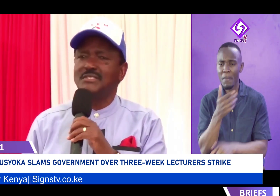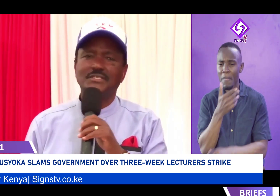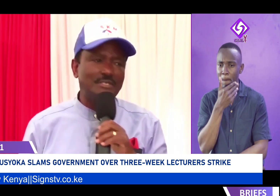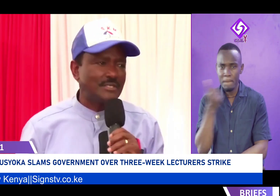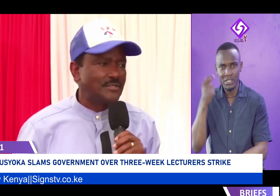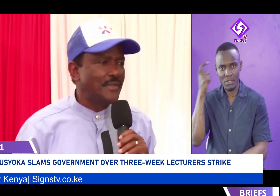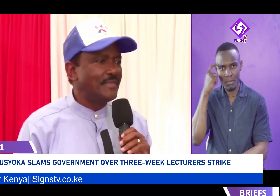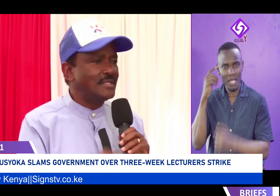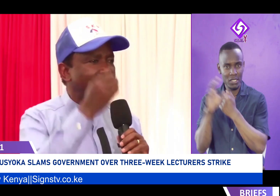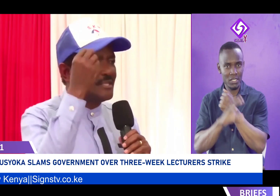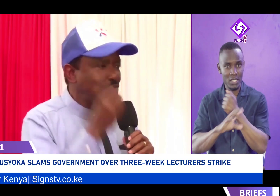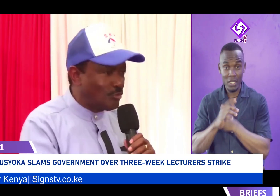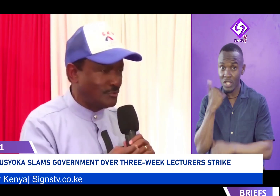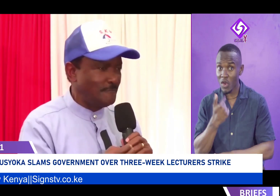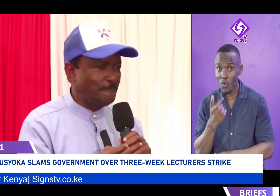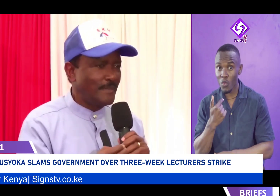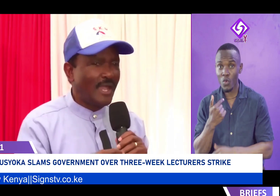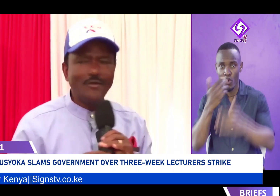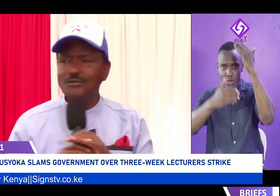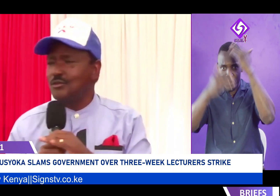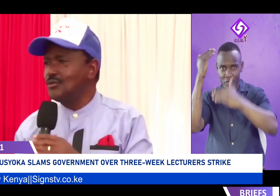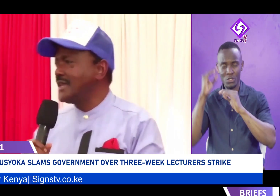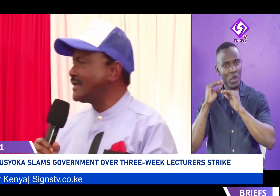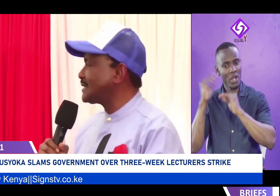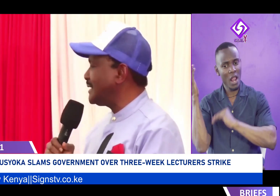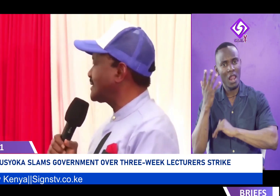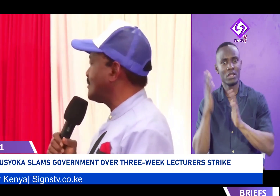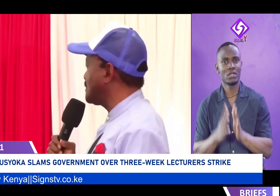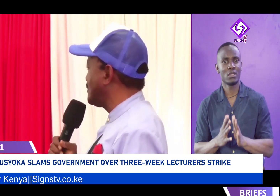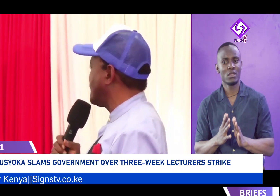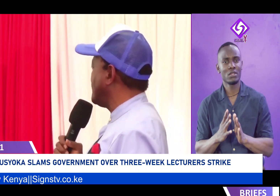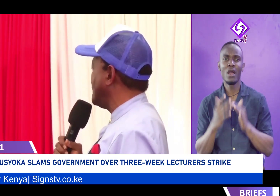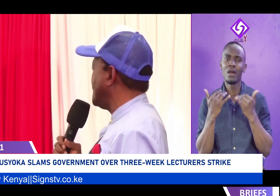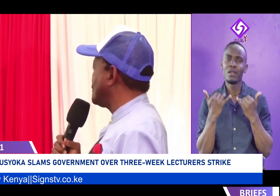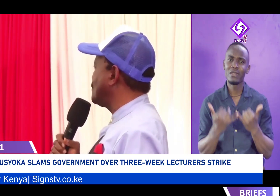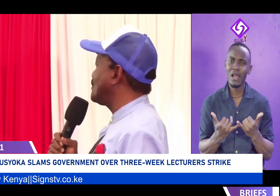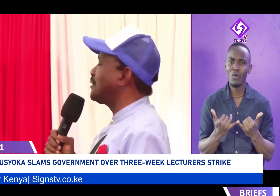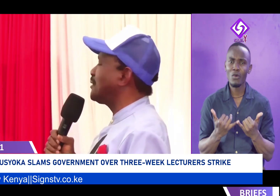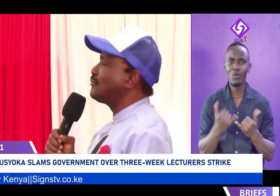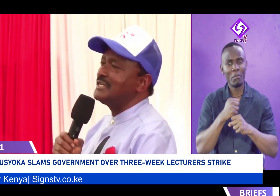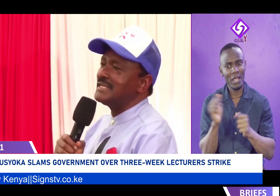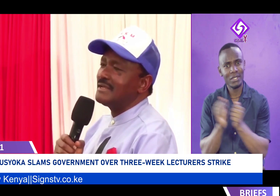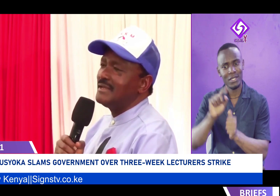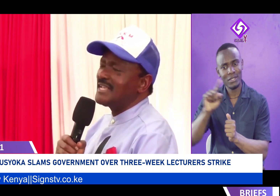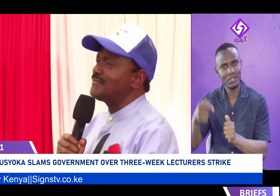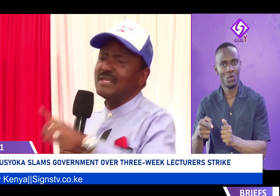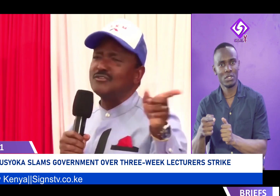university teachers. These are the dons. How do you get 10,000 of them to go demonstrating? Something has